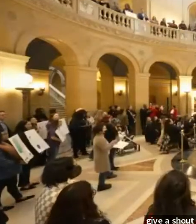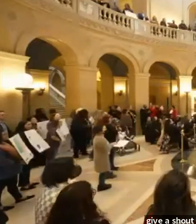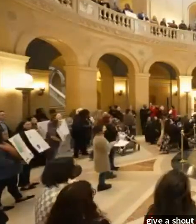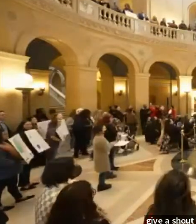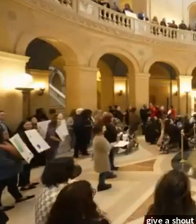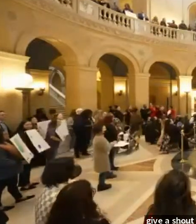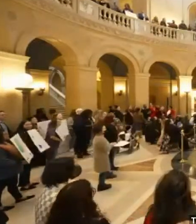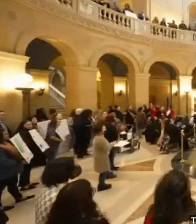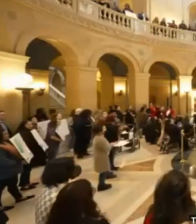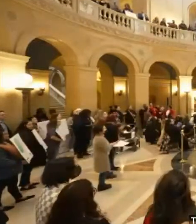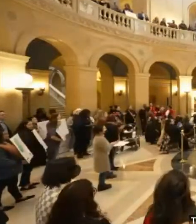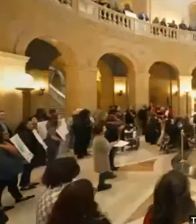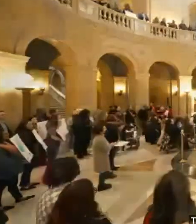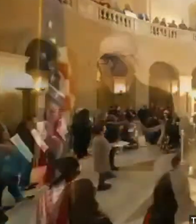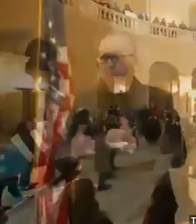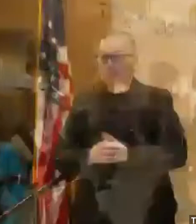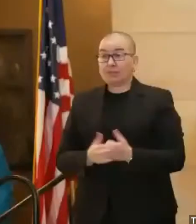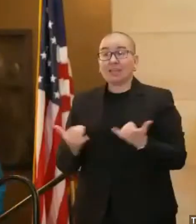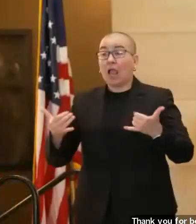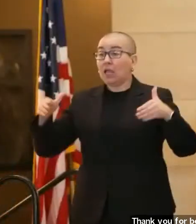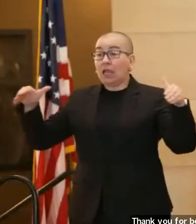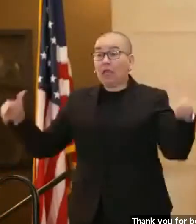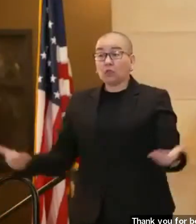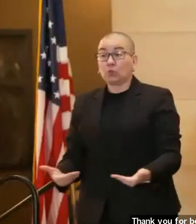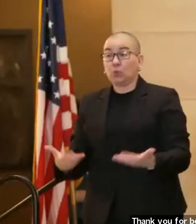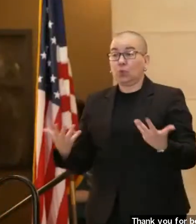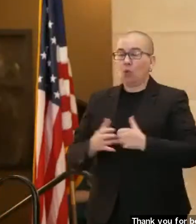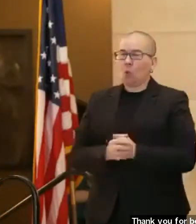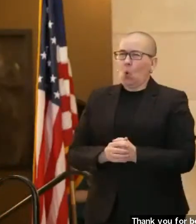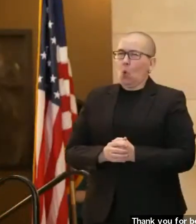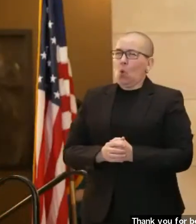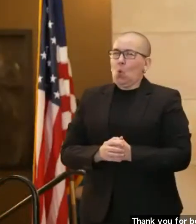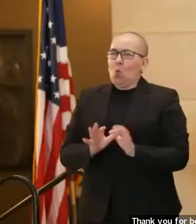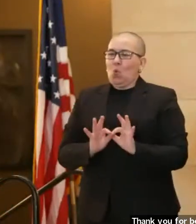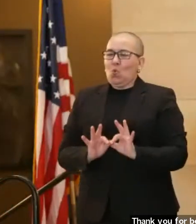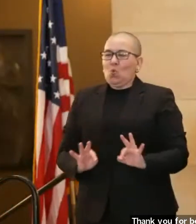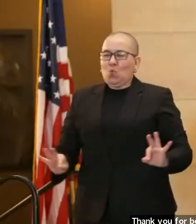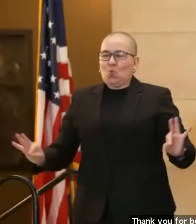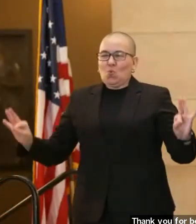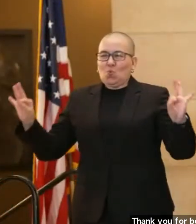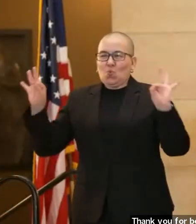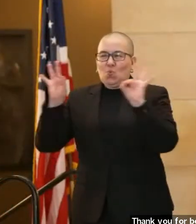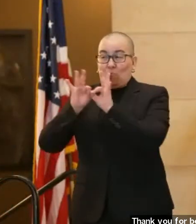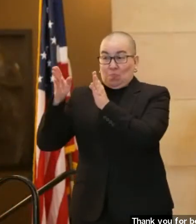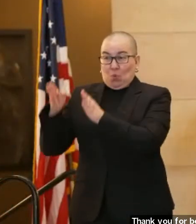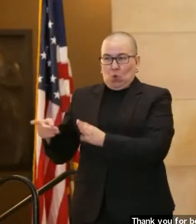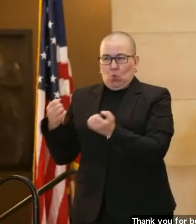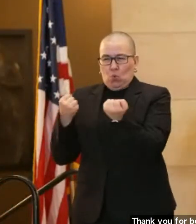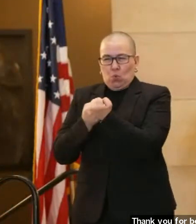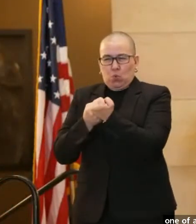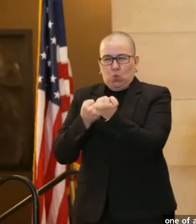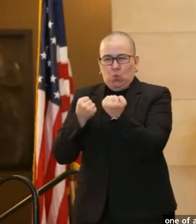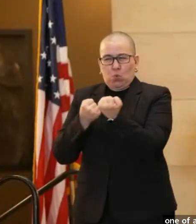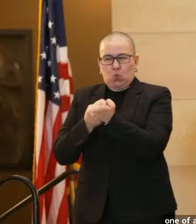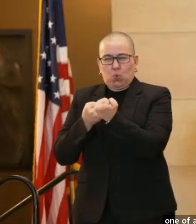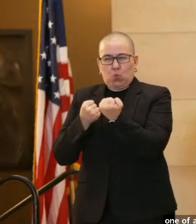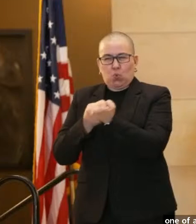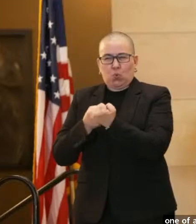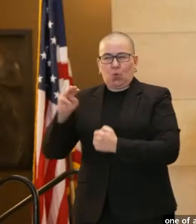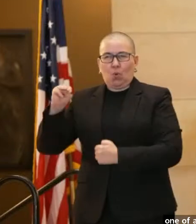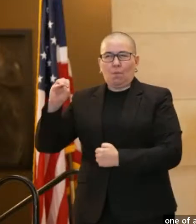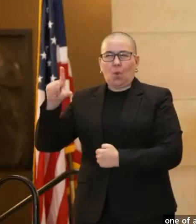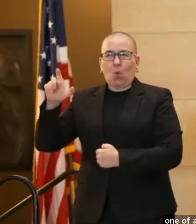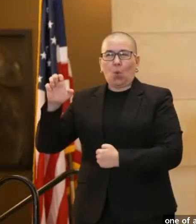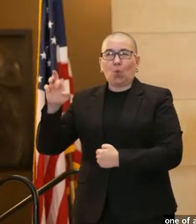Now I would like to introduce one of a very important supportive Rep. Moeller is the chair of the public safety and also